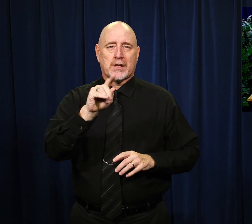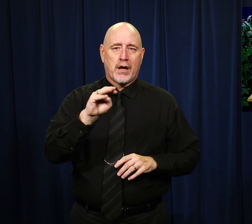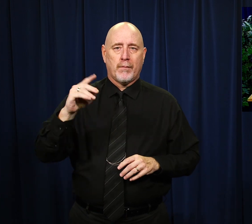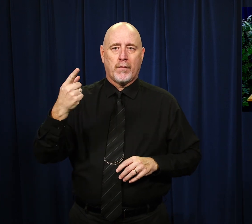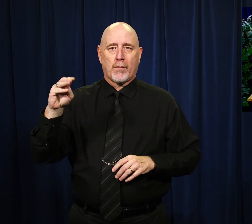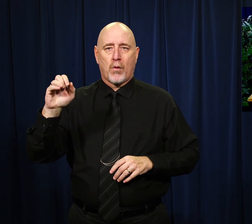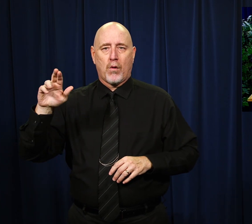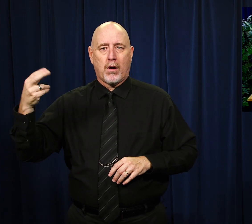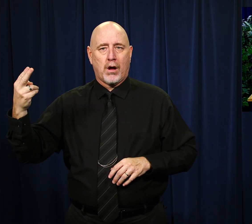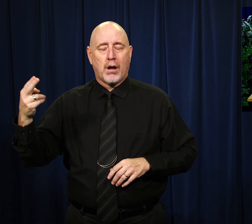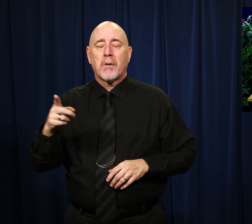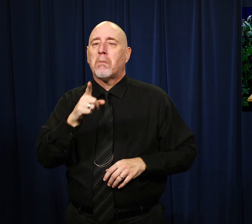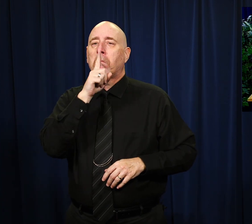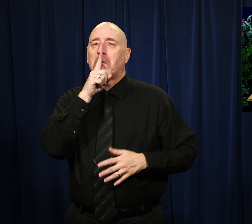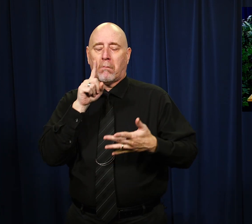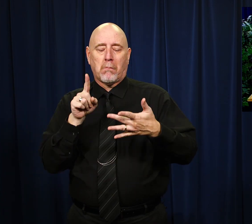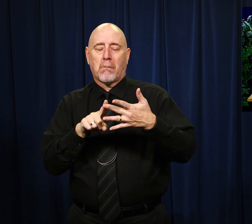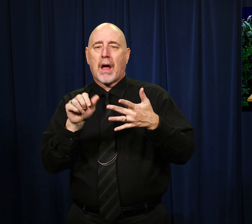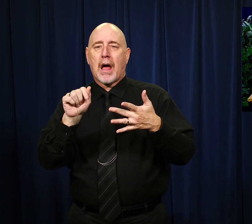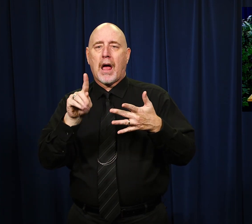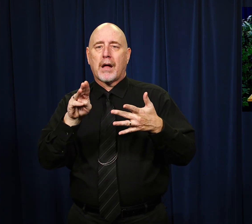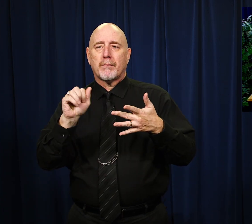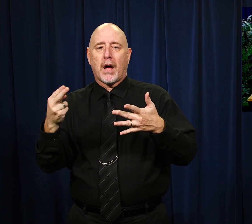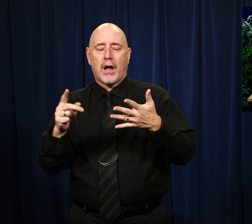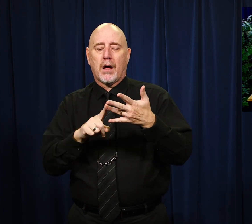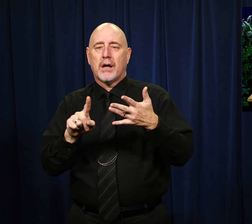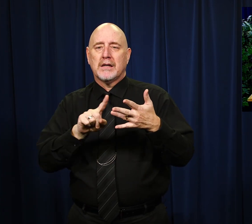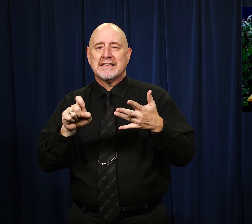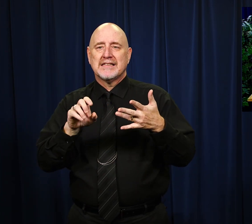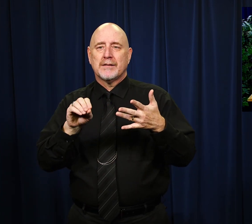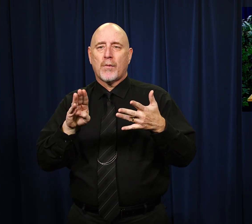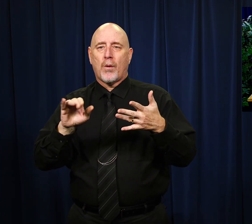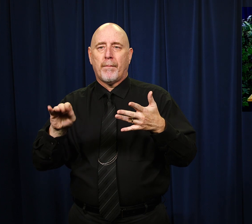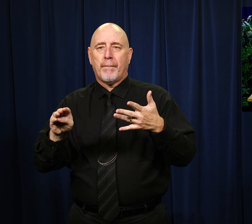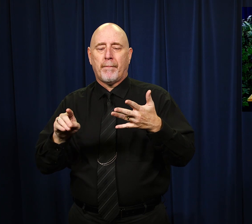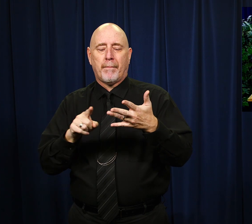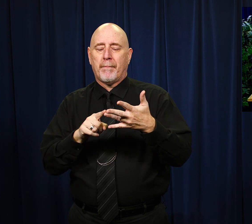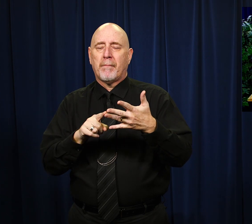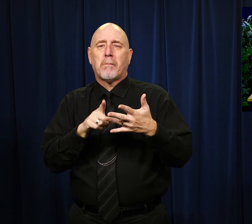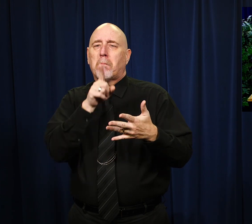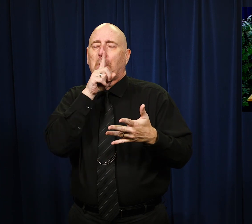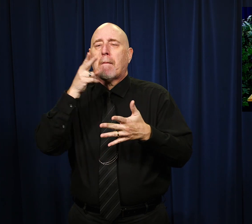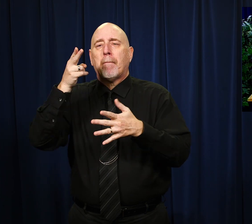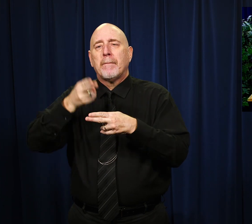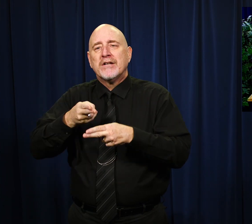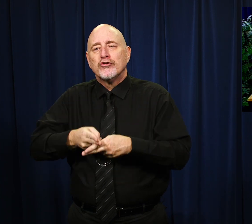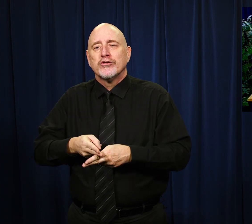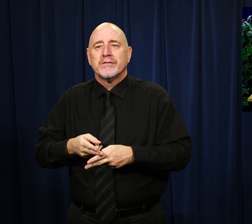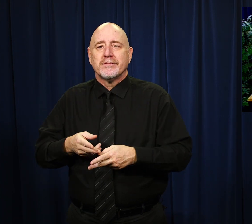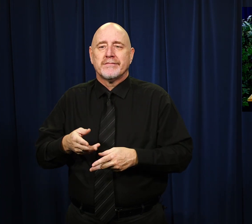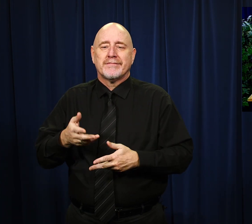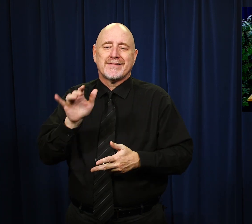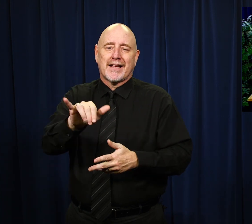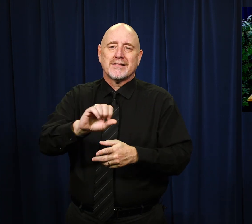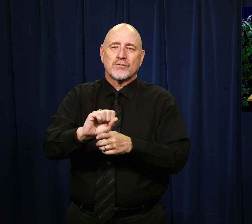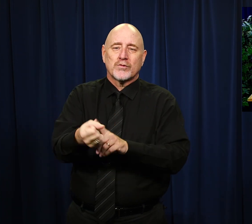Gomorrah. We don't hear of Admah and Zeboam very often. It's hardly ever mentioned when people talk about